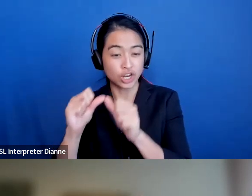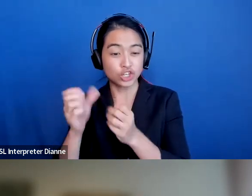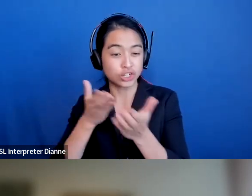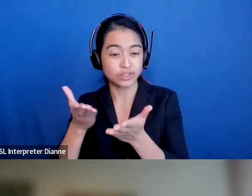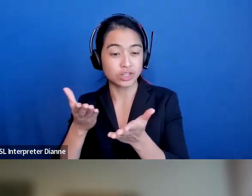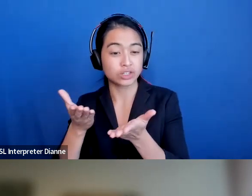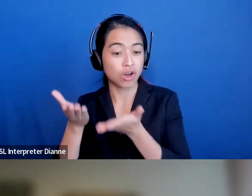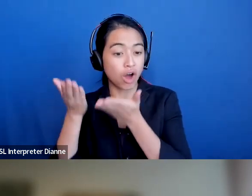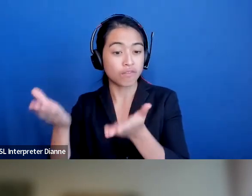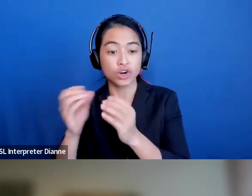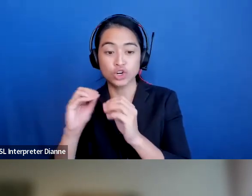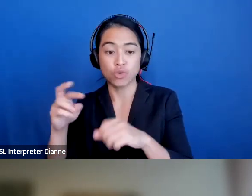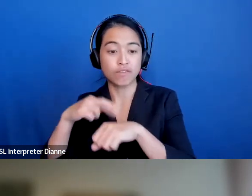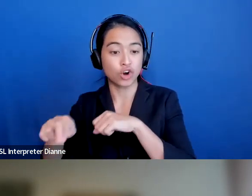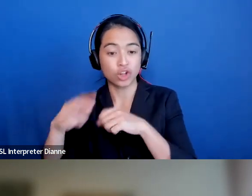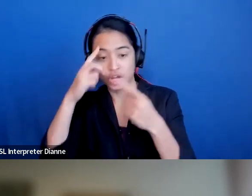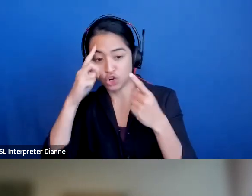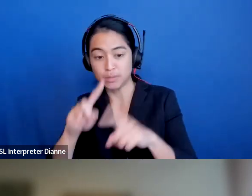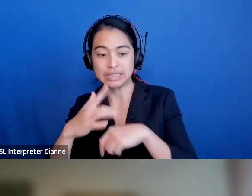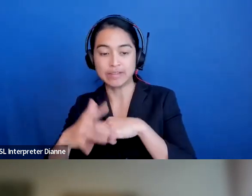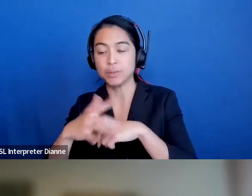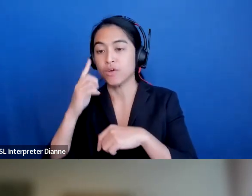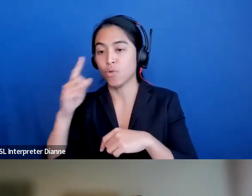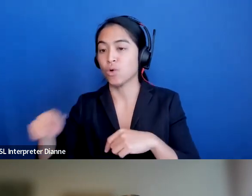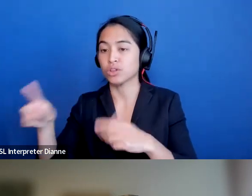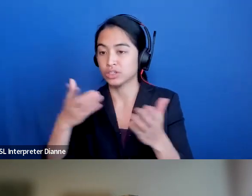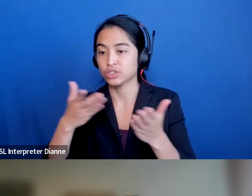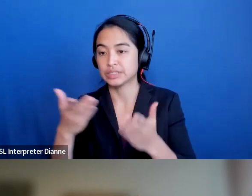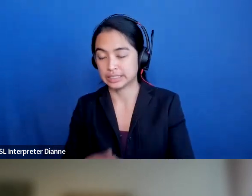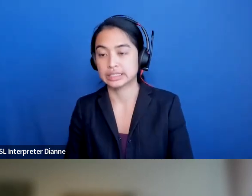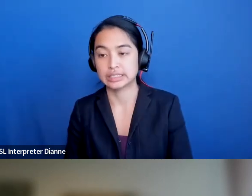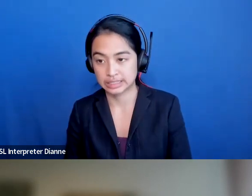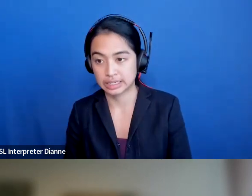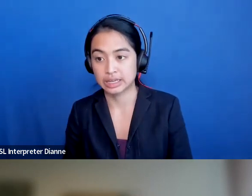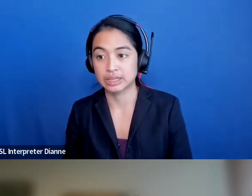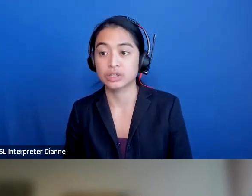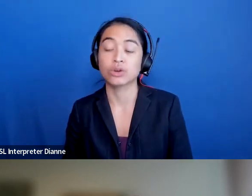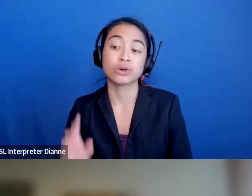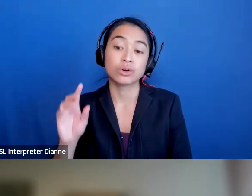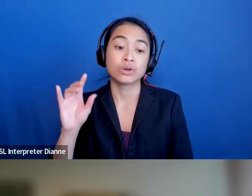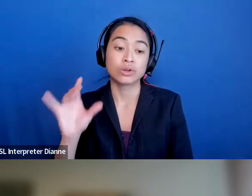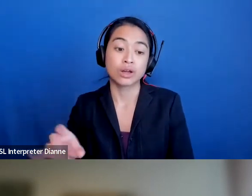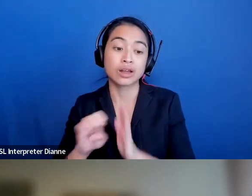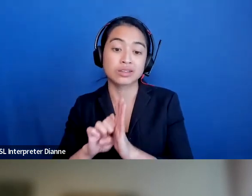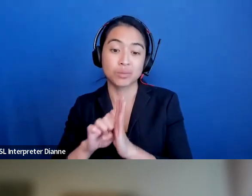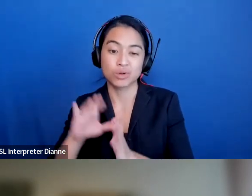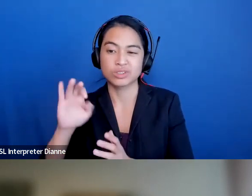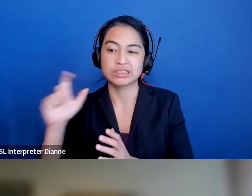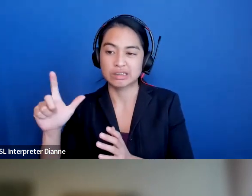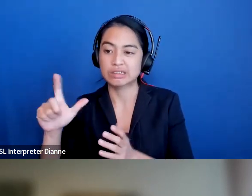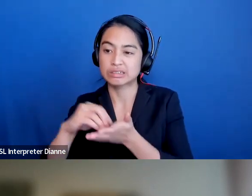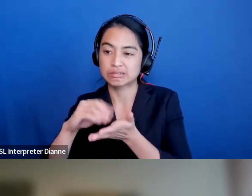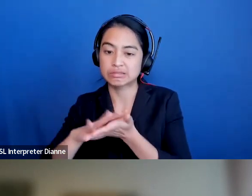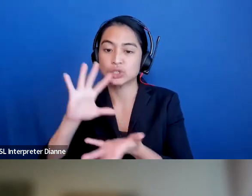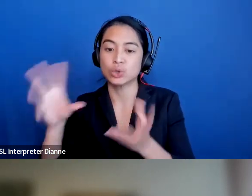referral agreements are available for these services. And so in this example, the CIL gave themselves